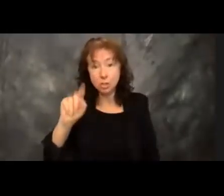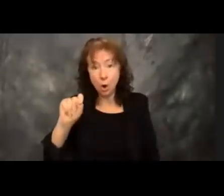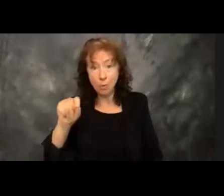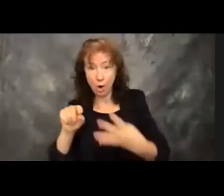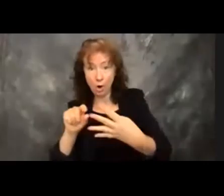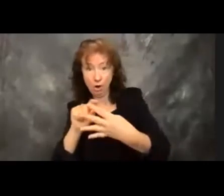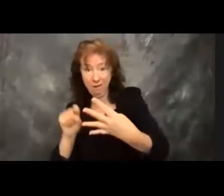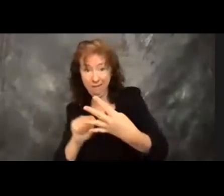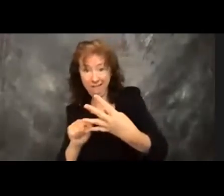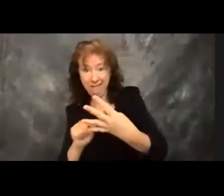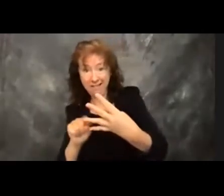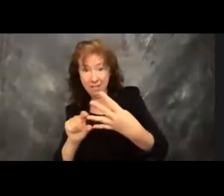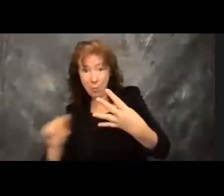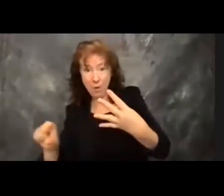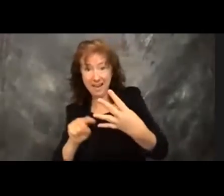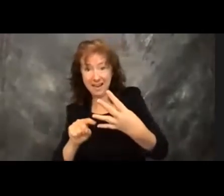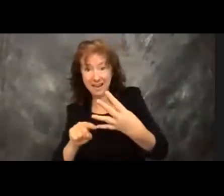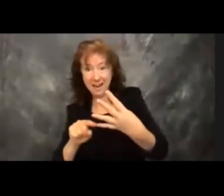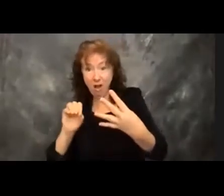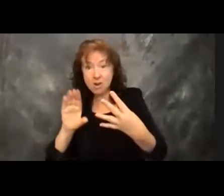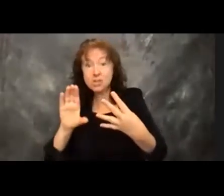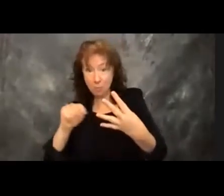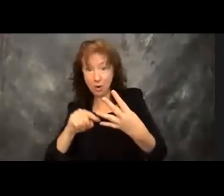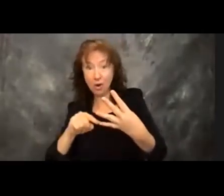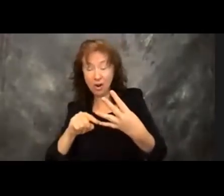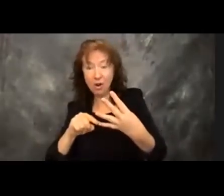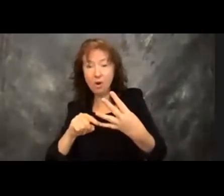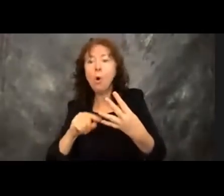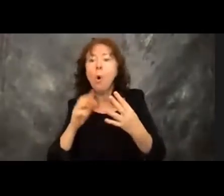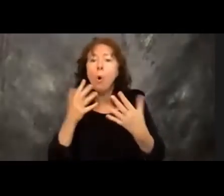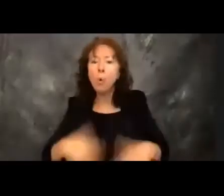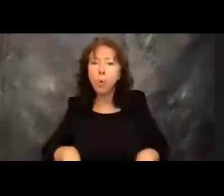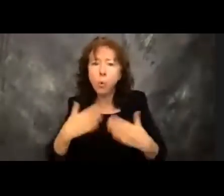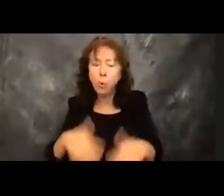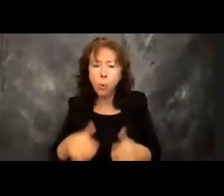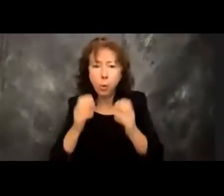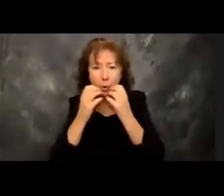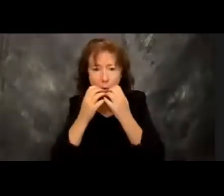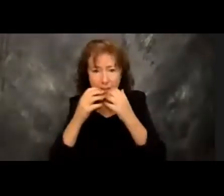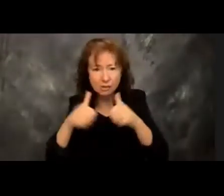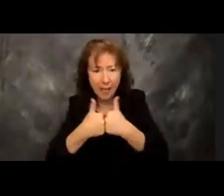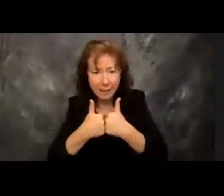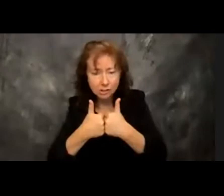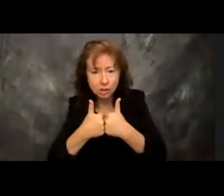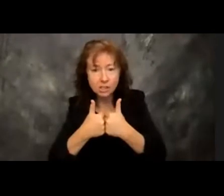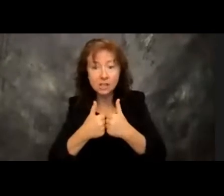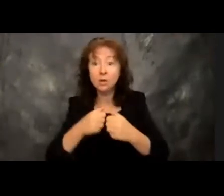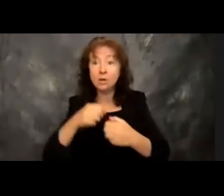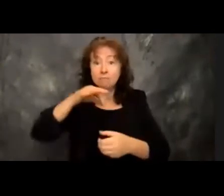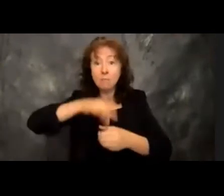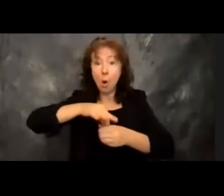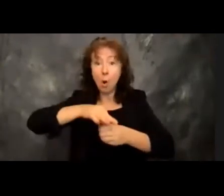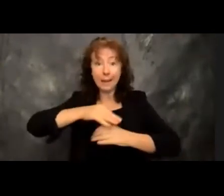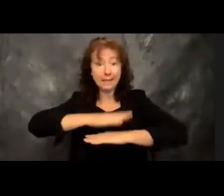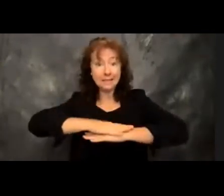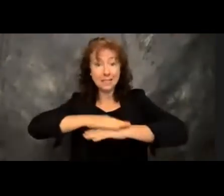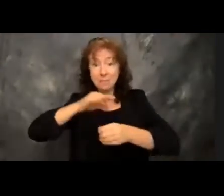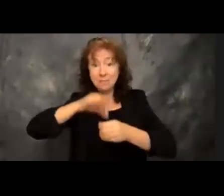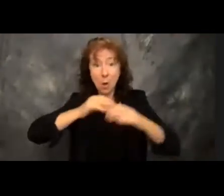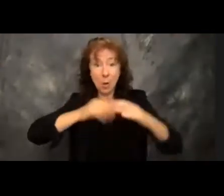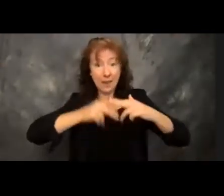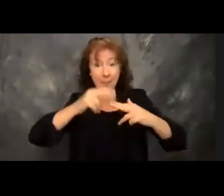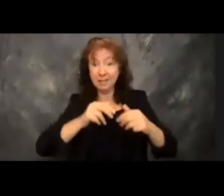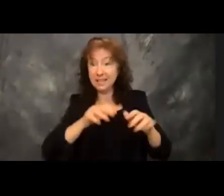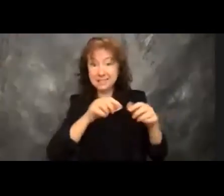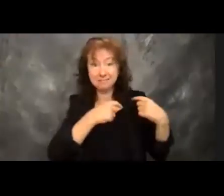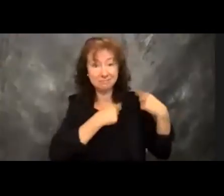extra challenges because the polling stations will be the same. We do not have any electronic voting system